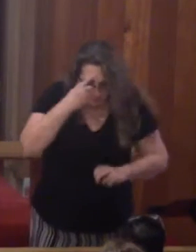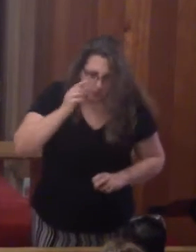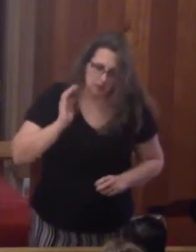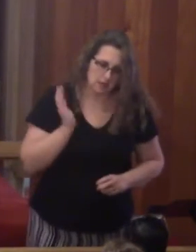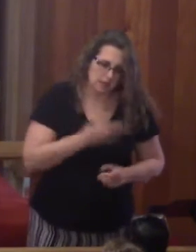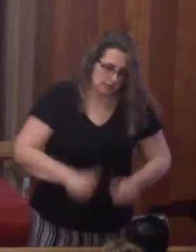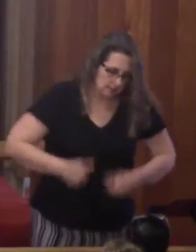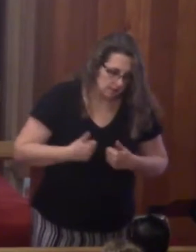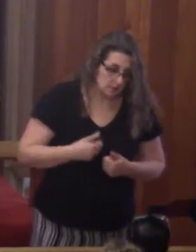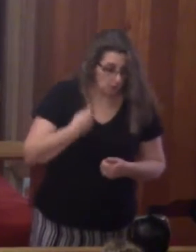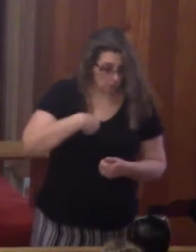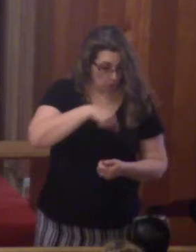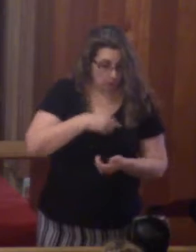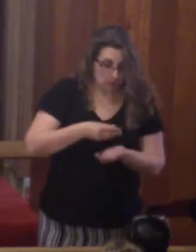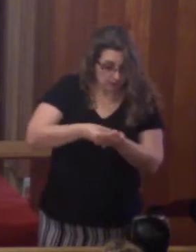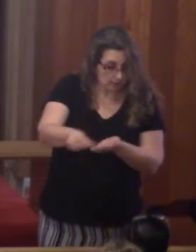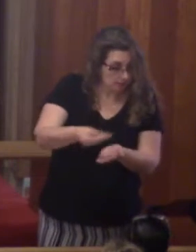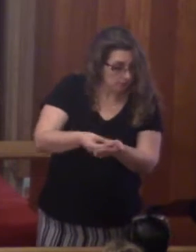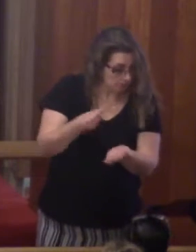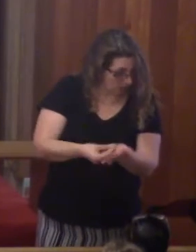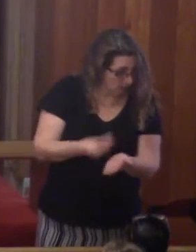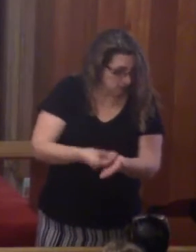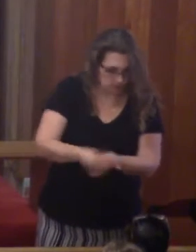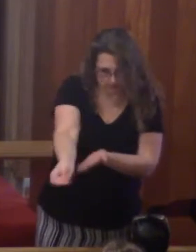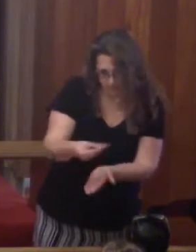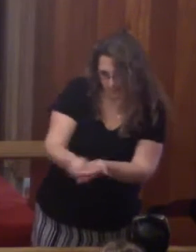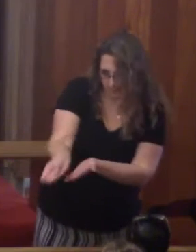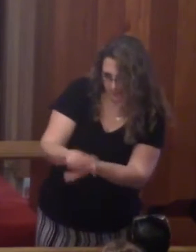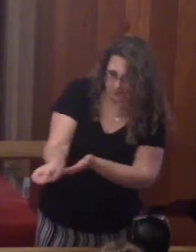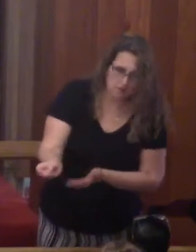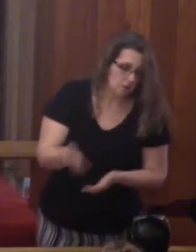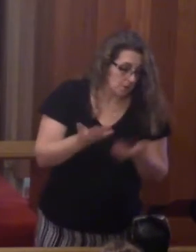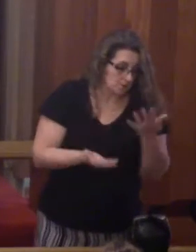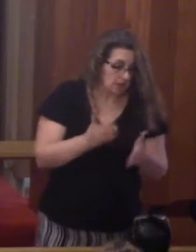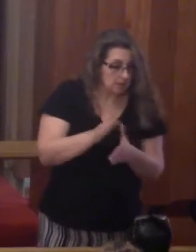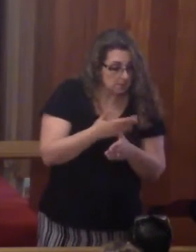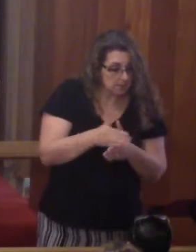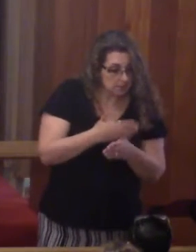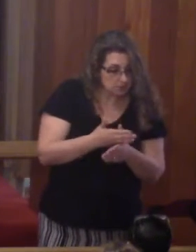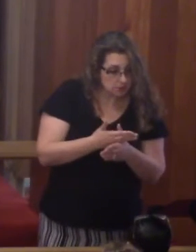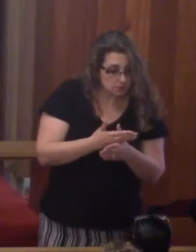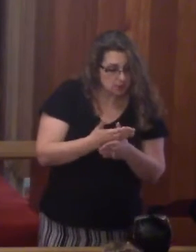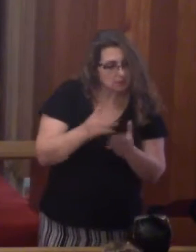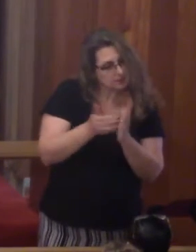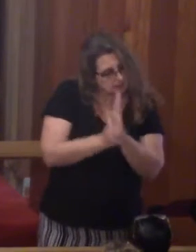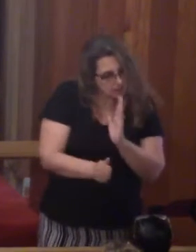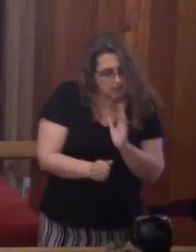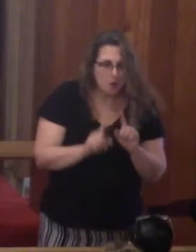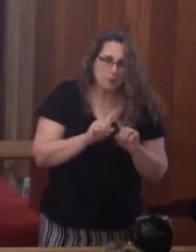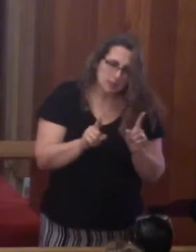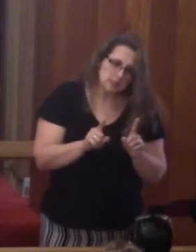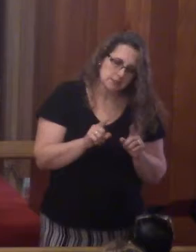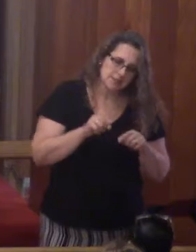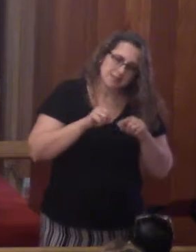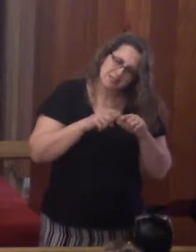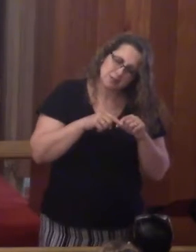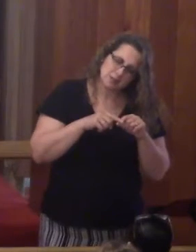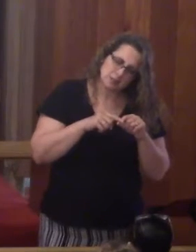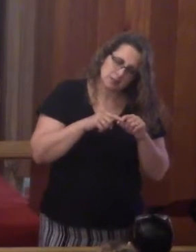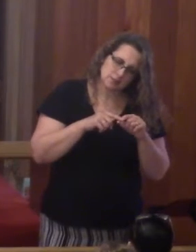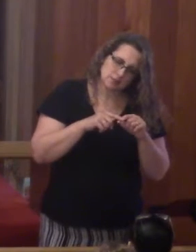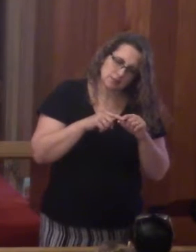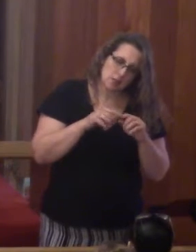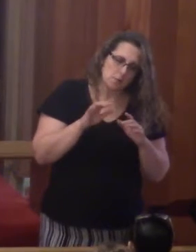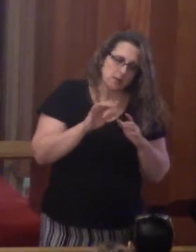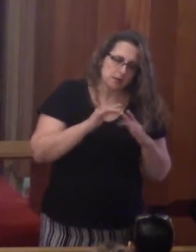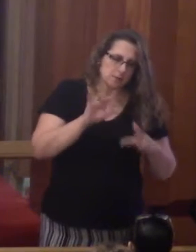We'll throw money at things if we have it, right? Maybe even share our talents, but most of the time we use our talents for our own